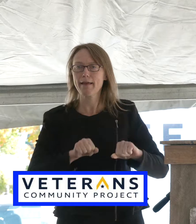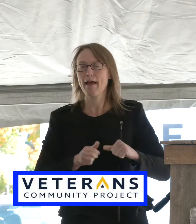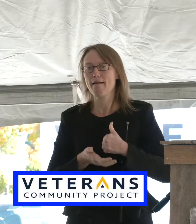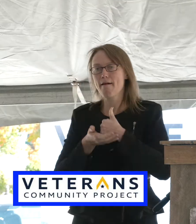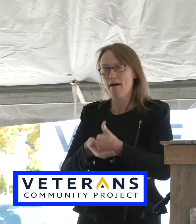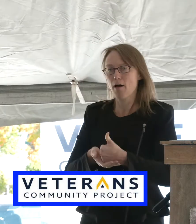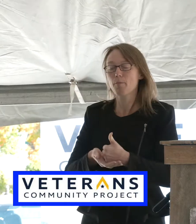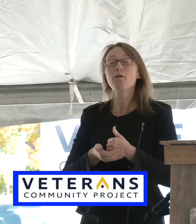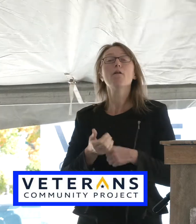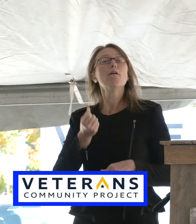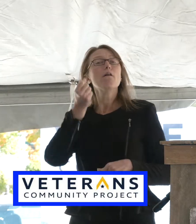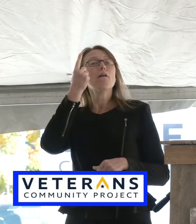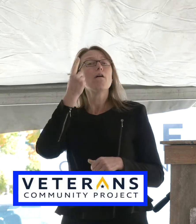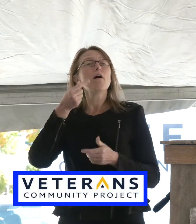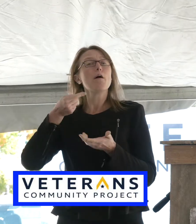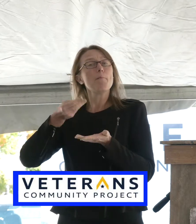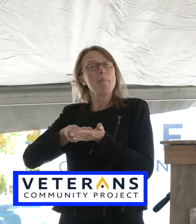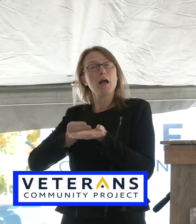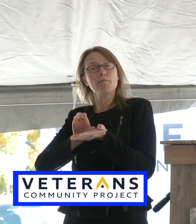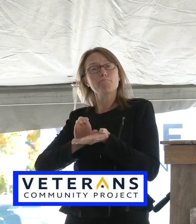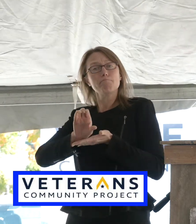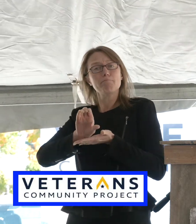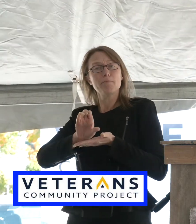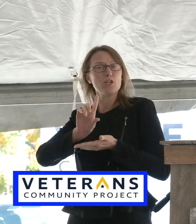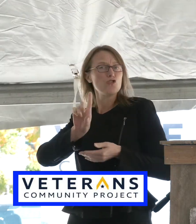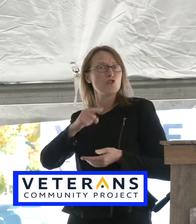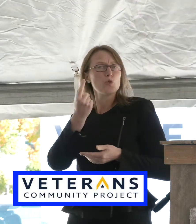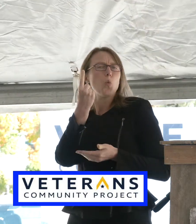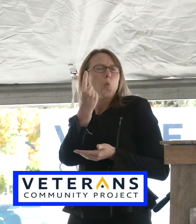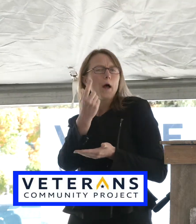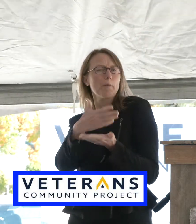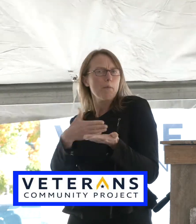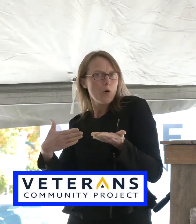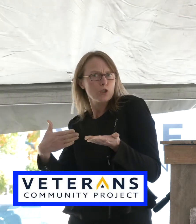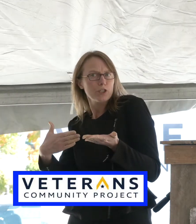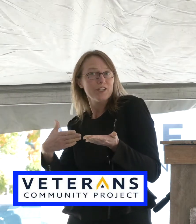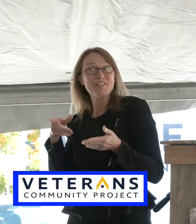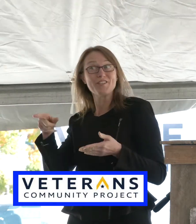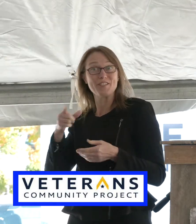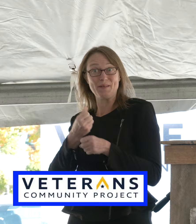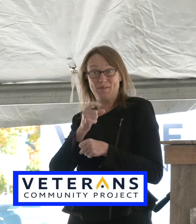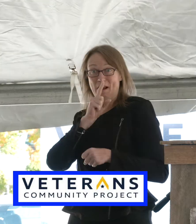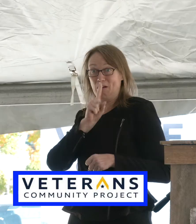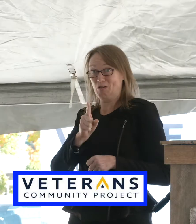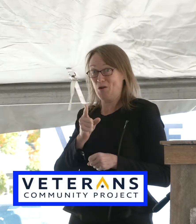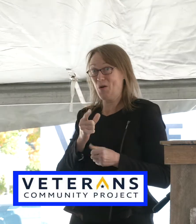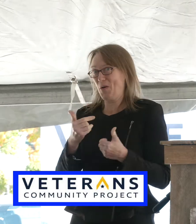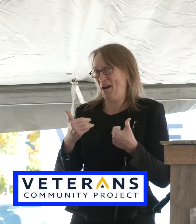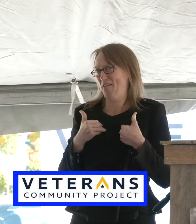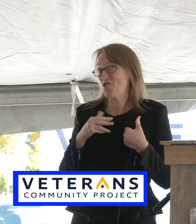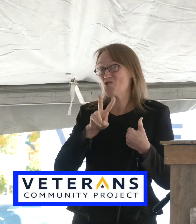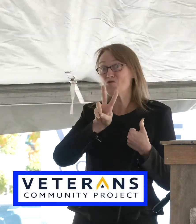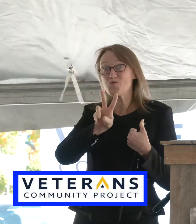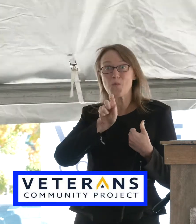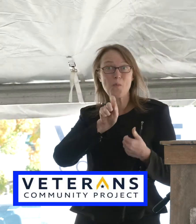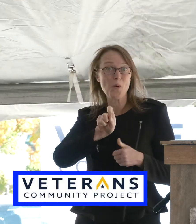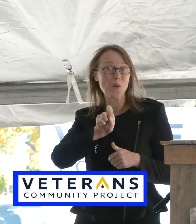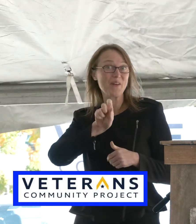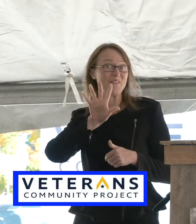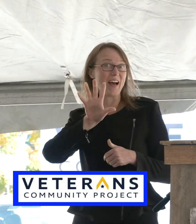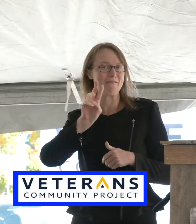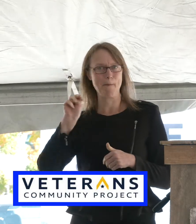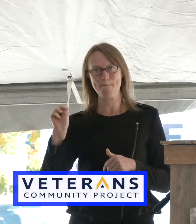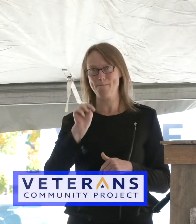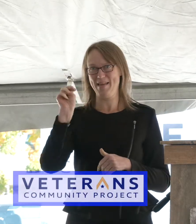it's an important step in the right direction. She was able to make sure that there was $2.5 million in there as a line item, and we